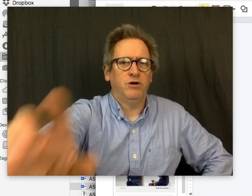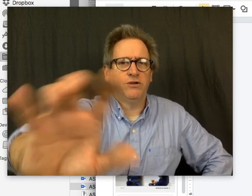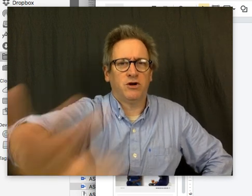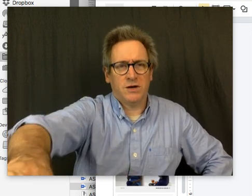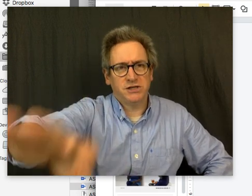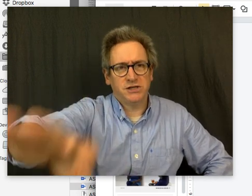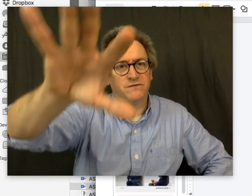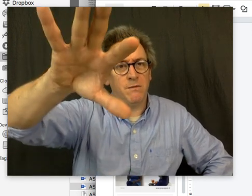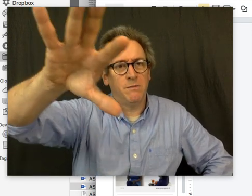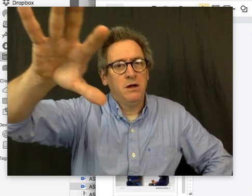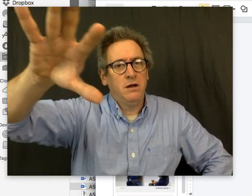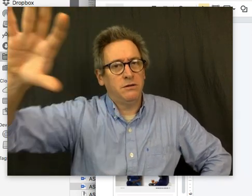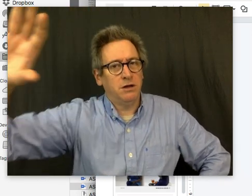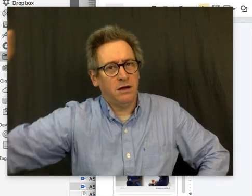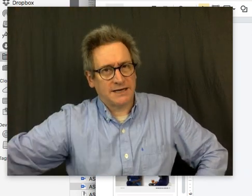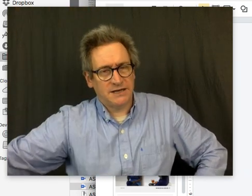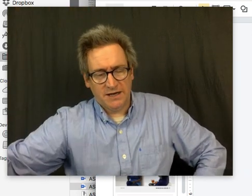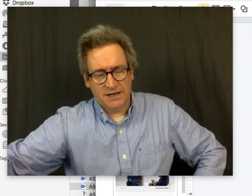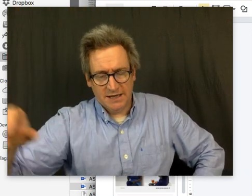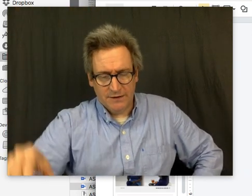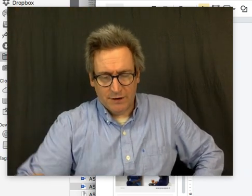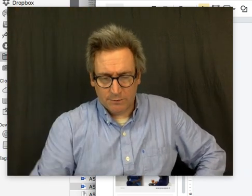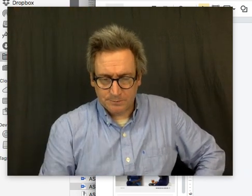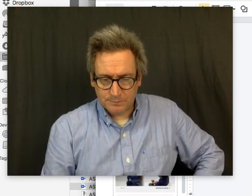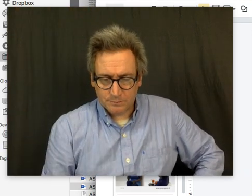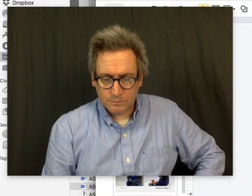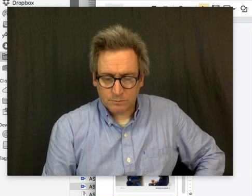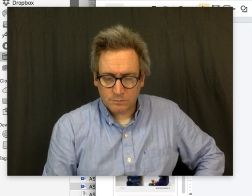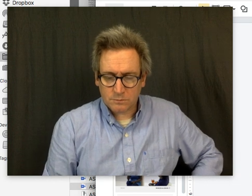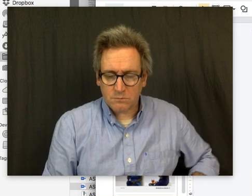I've put the questions from the activities in there.